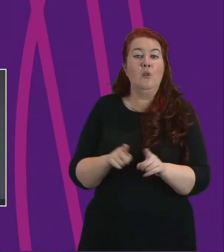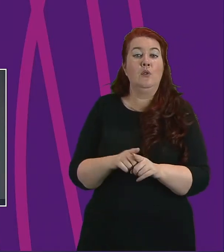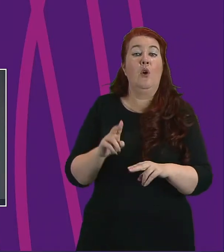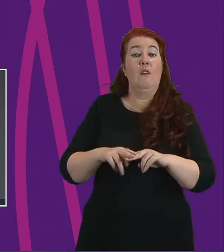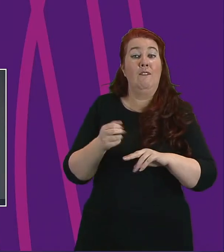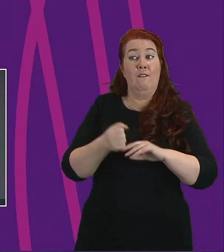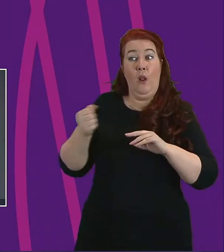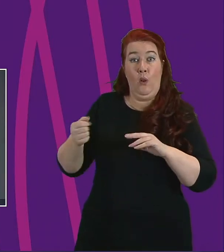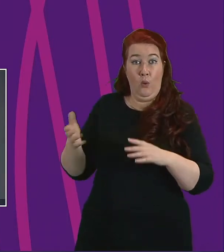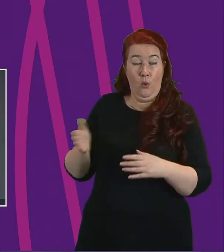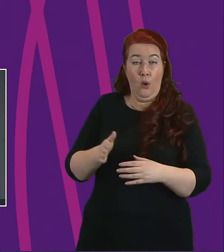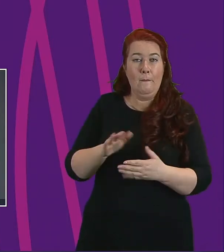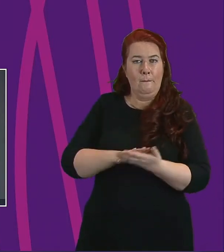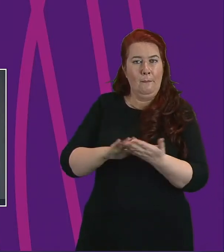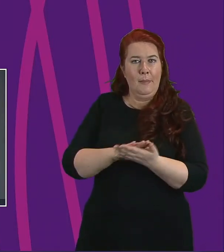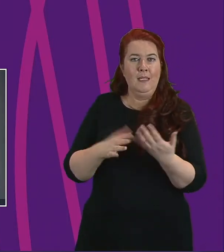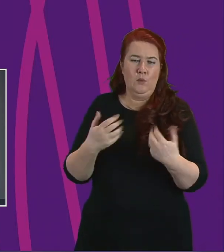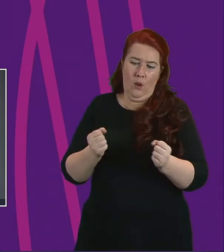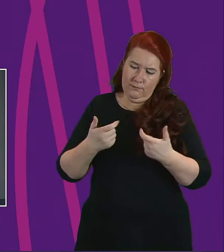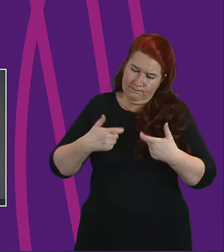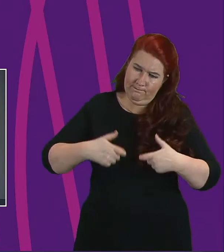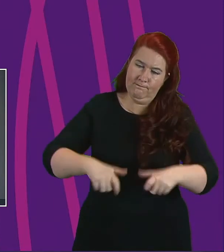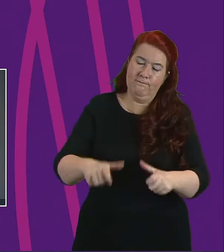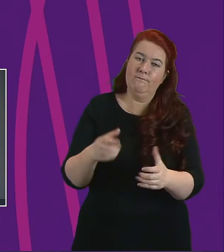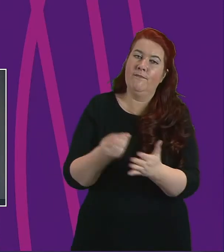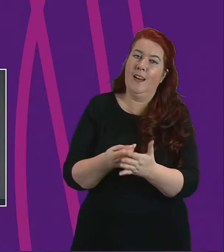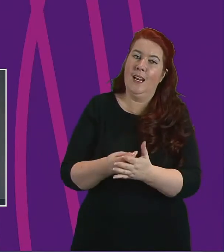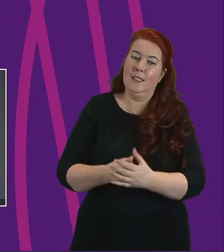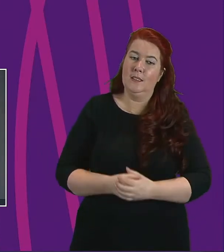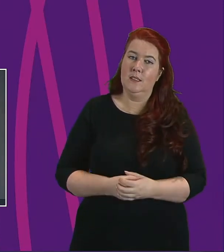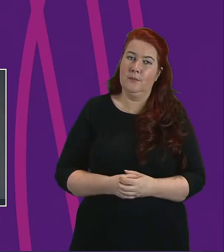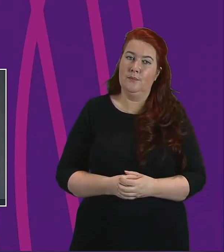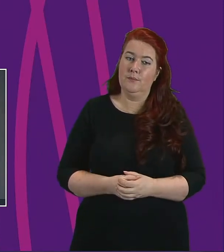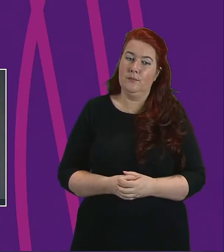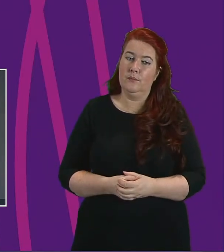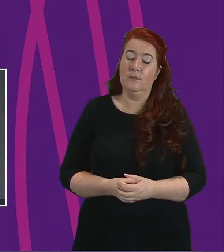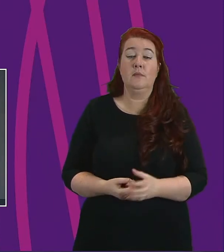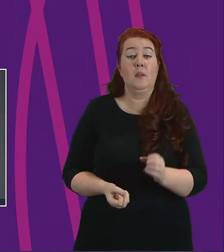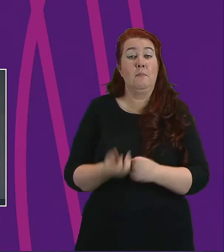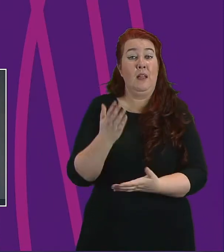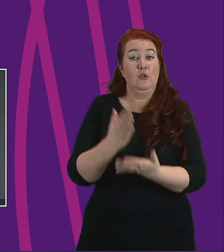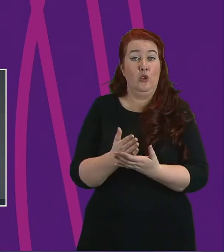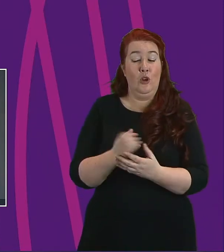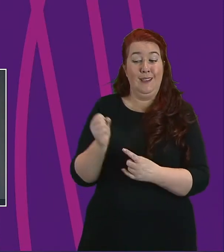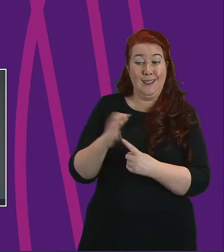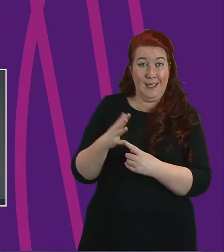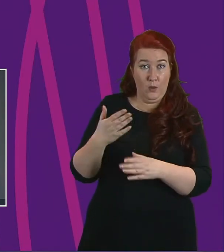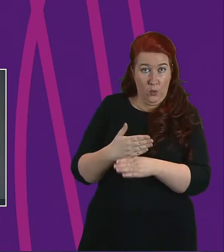sustainability of services across all sectors. To ensure ongoing provision for key worker and